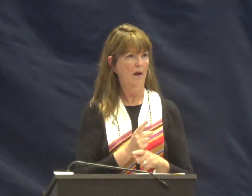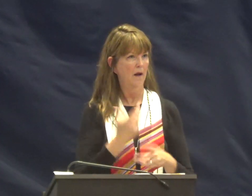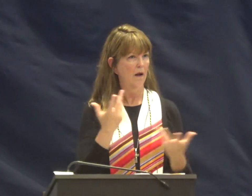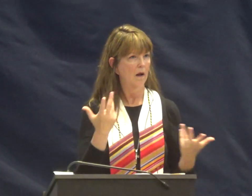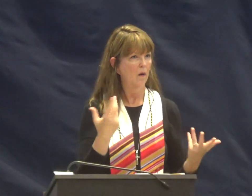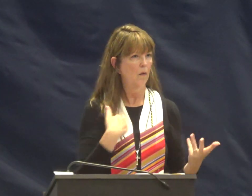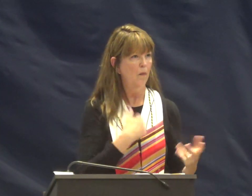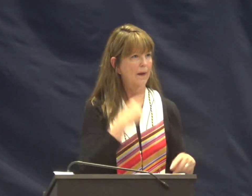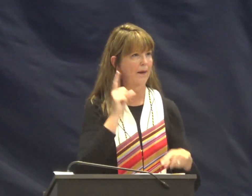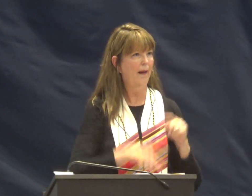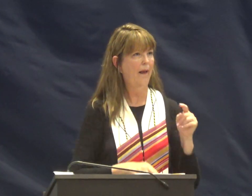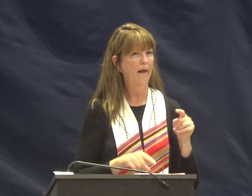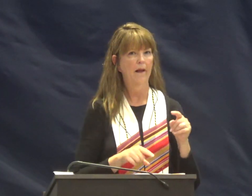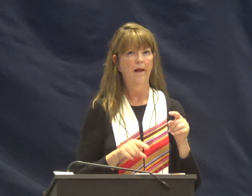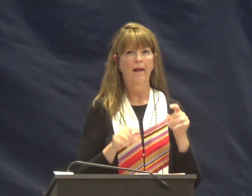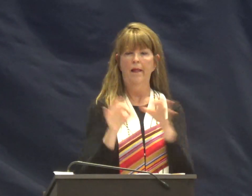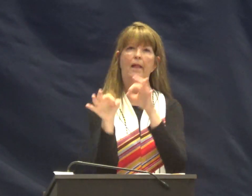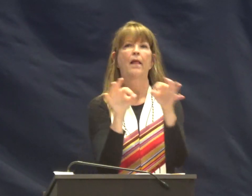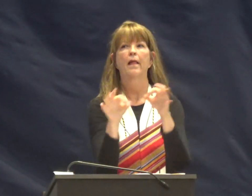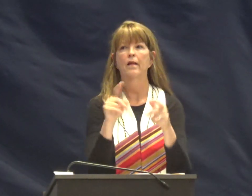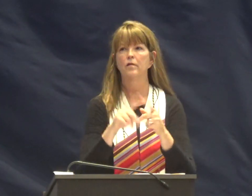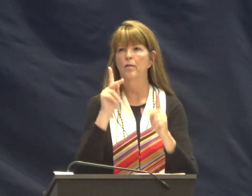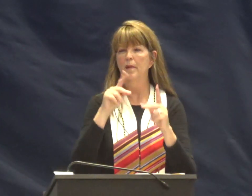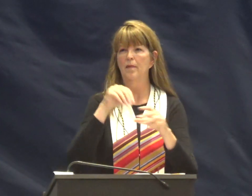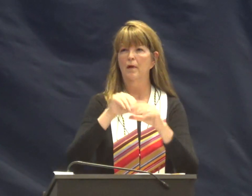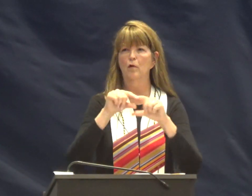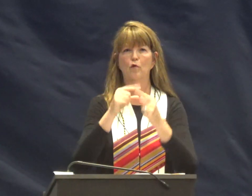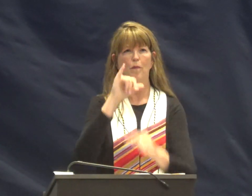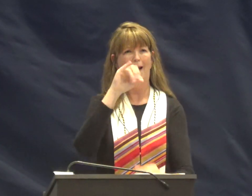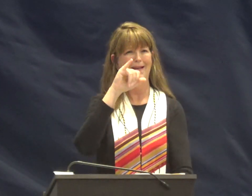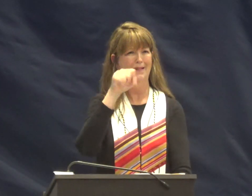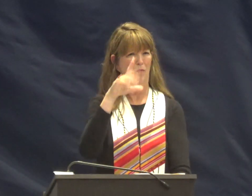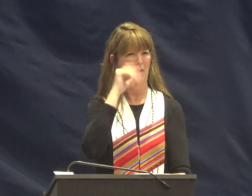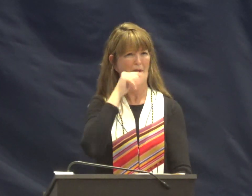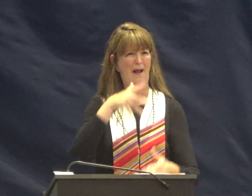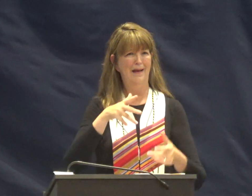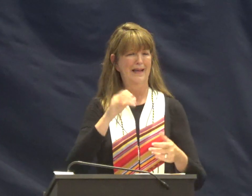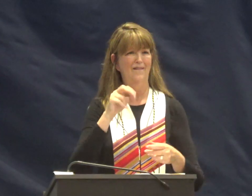that. Right? That's something we just couldn't do.